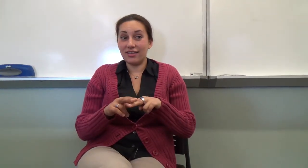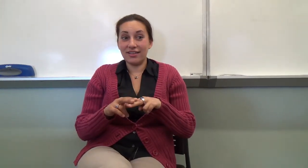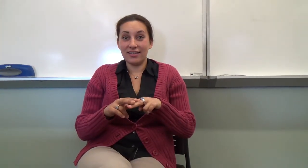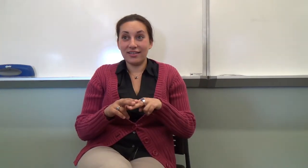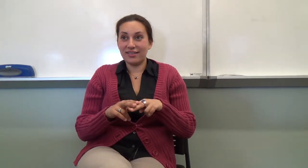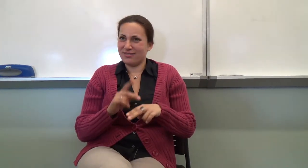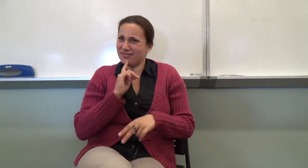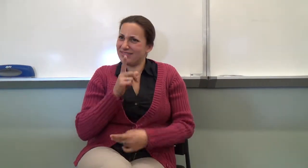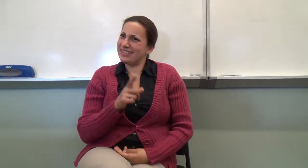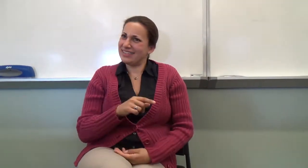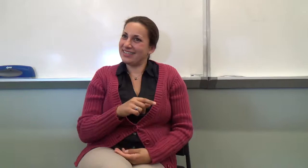143 degrees.